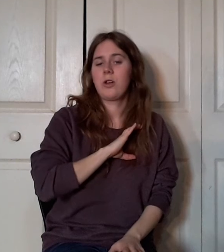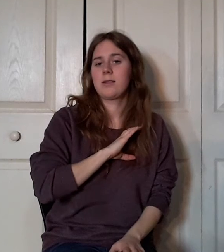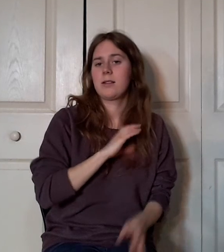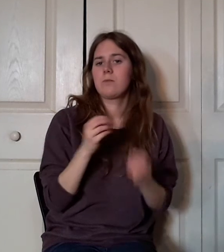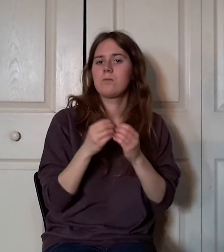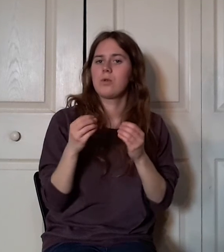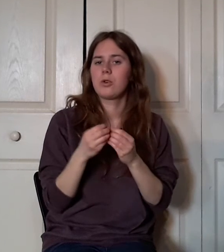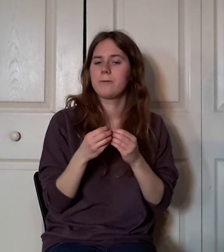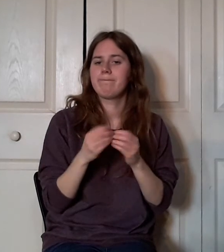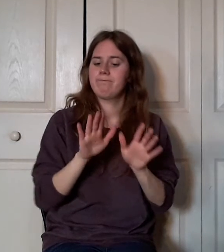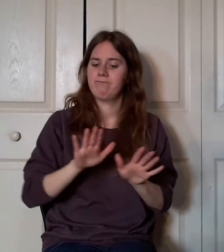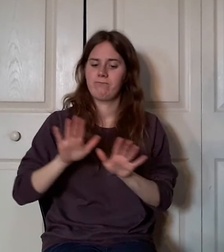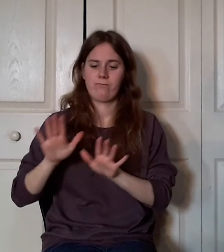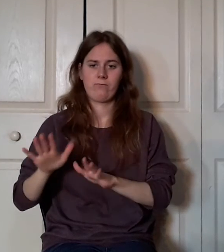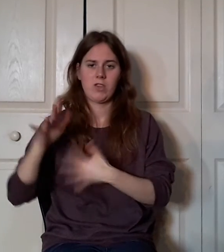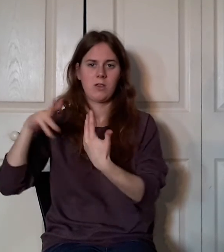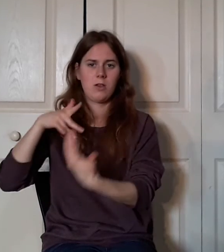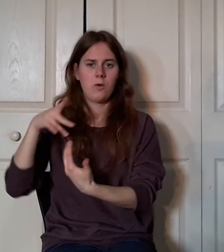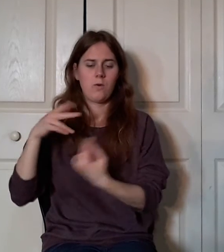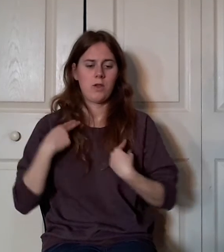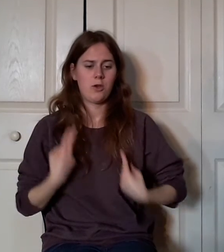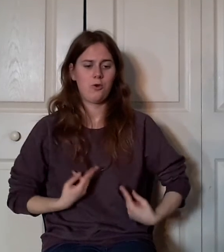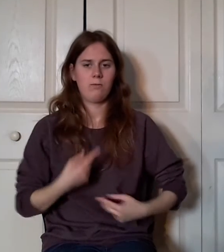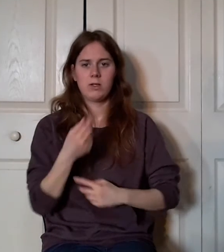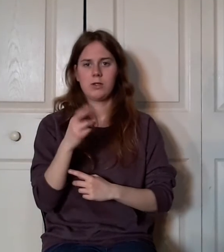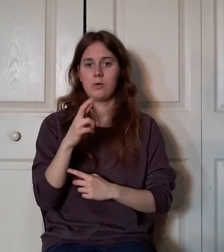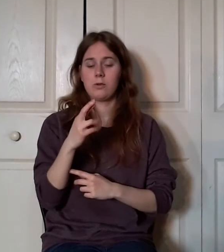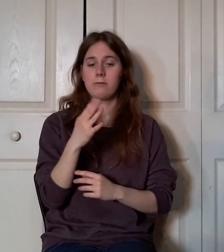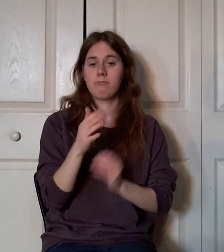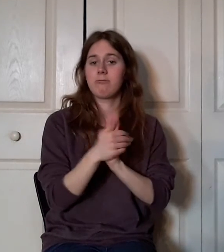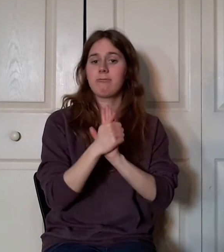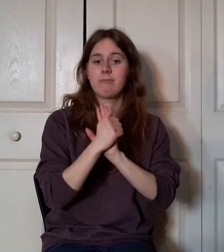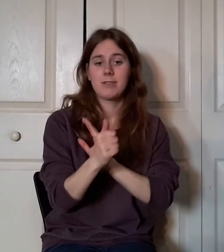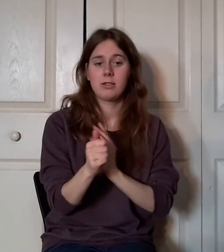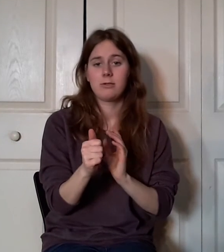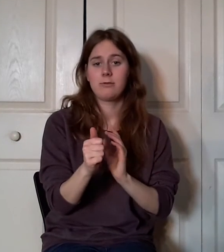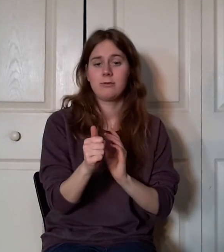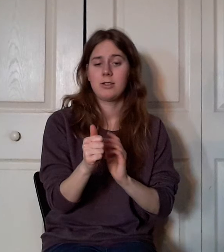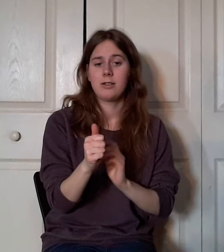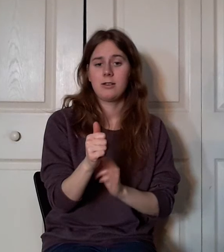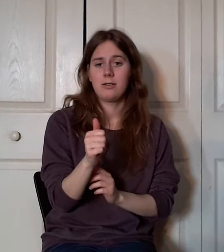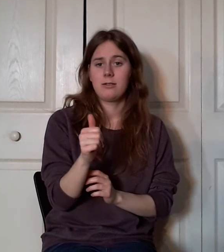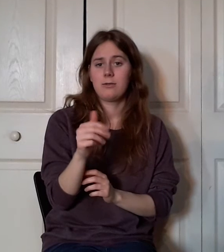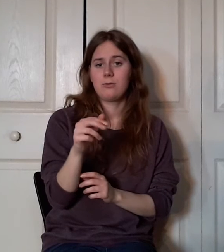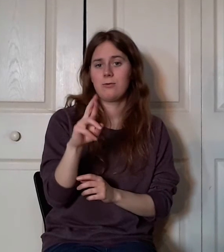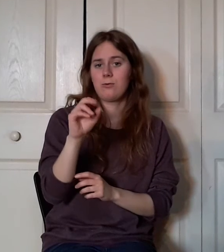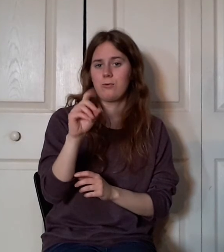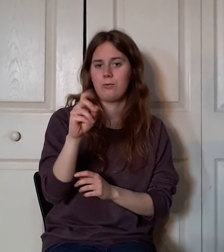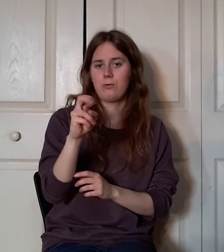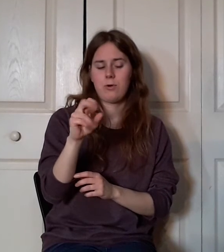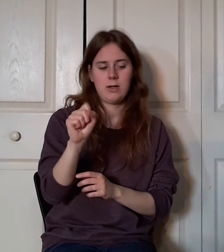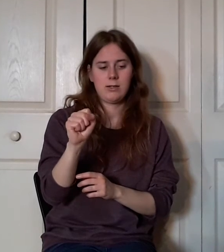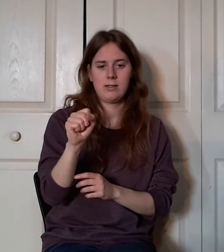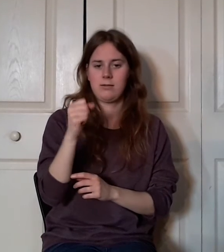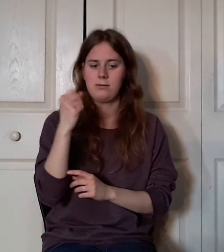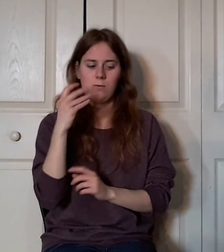And over time, repeated selection of those traits led to what we see as these different breeds of dogs. So